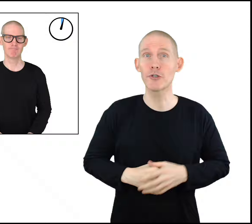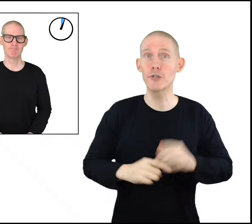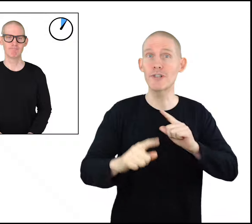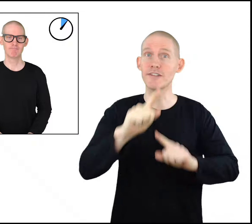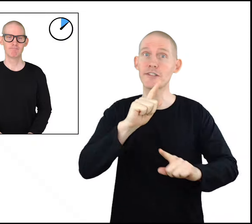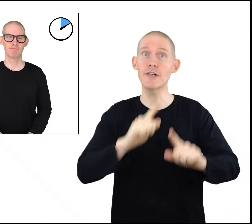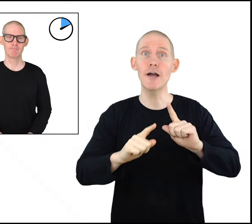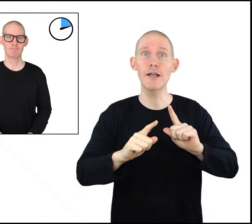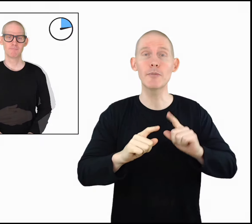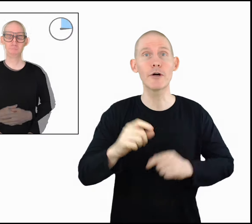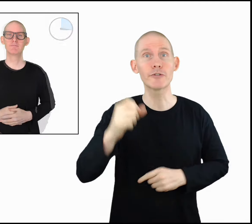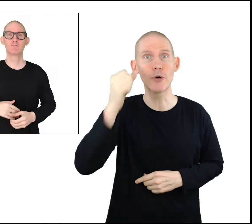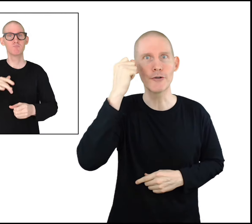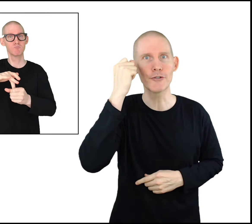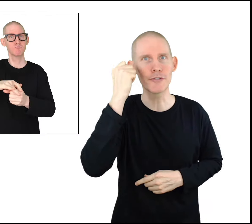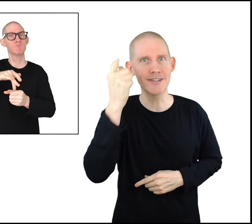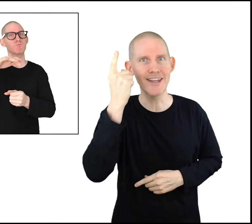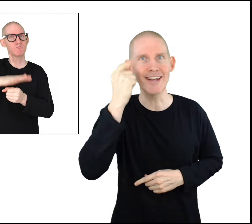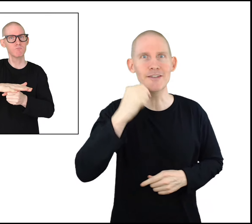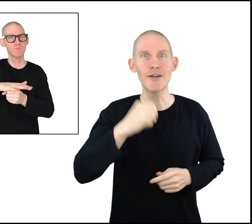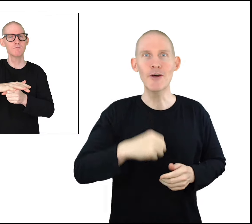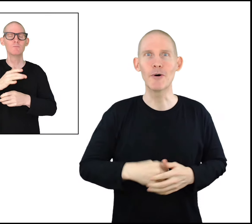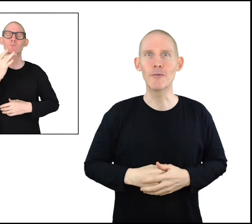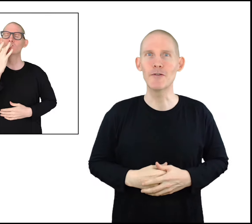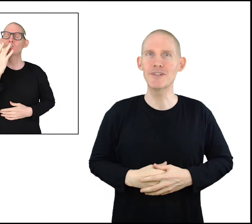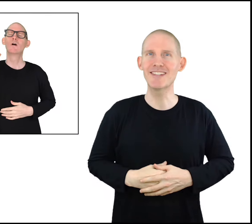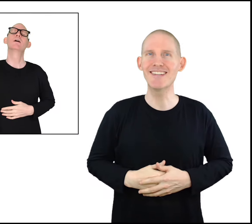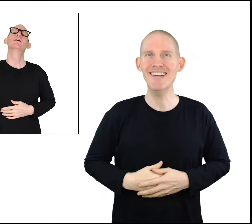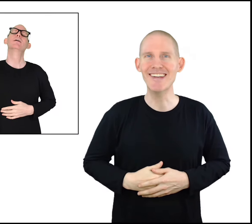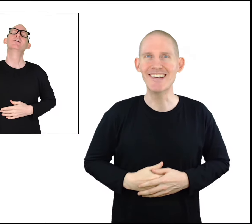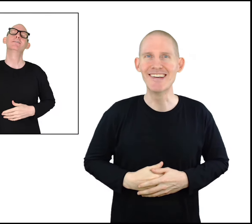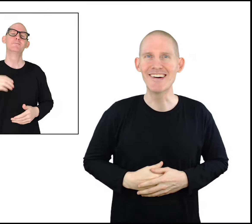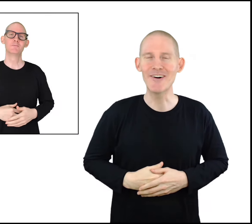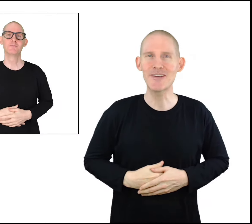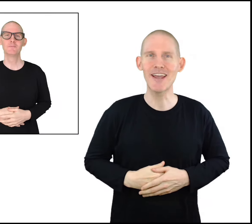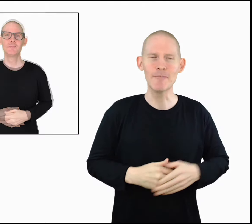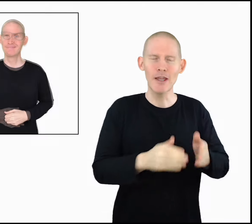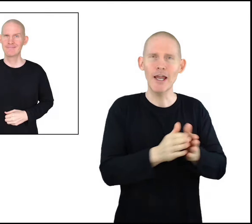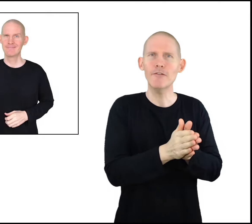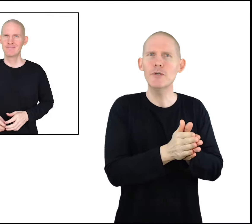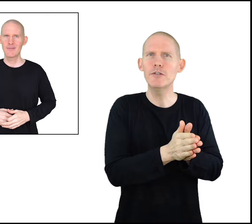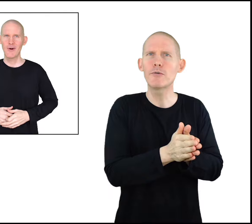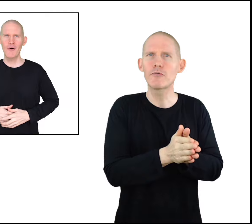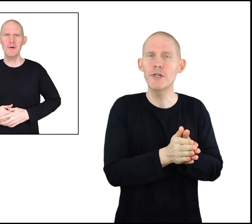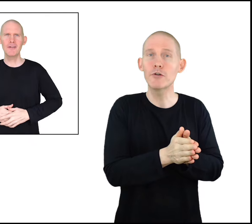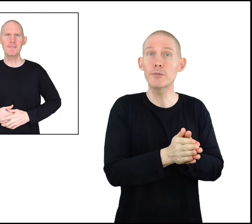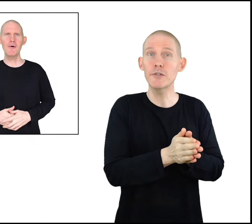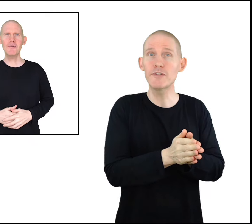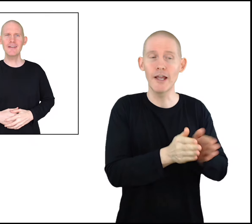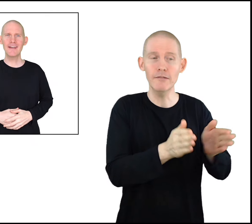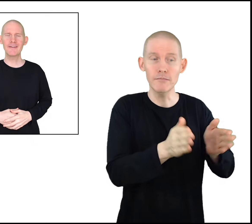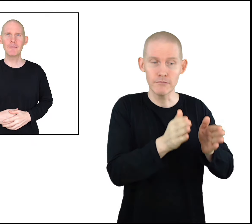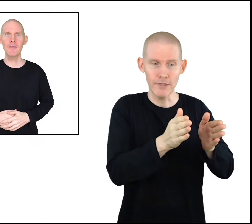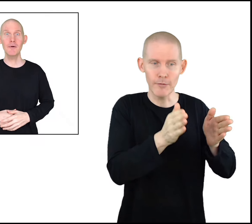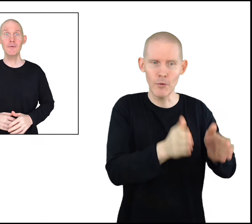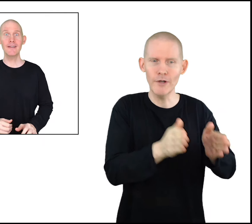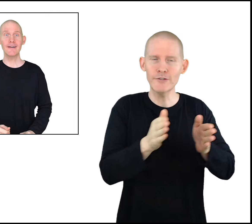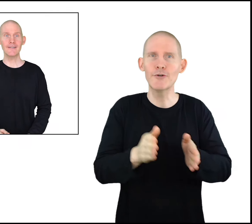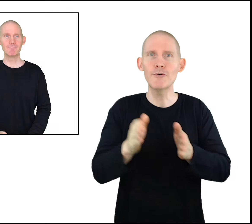can sign but also understand what we've been studying. Okay, after we do 3 groups of 10, that'll be 1, 2,